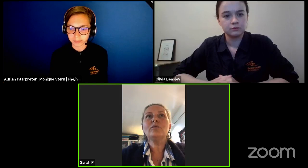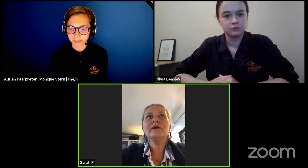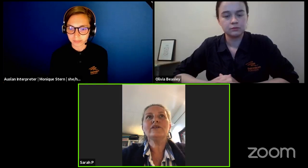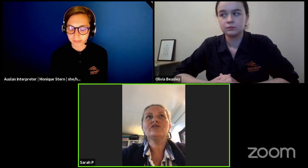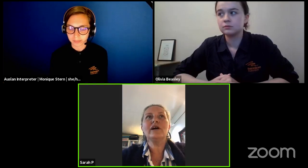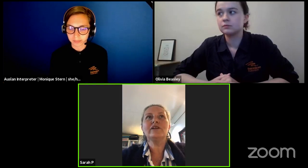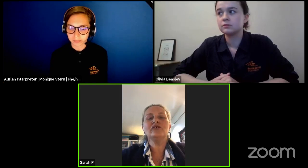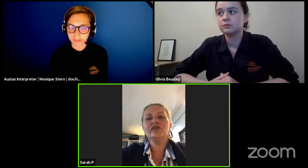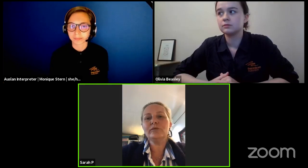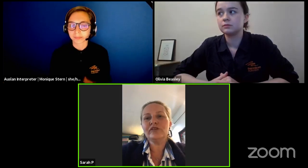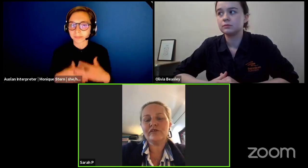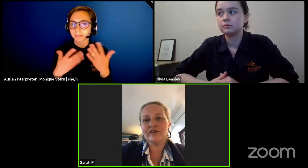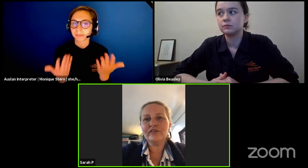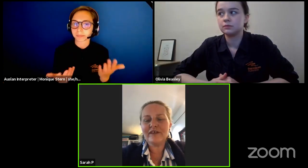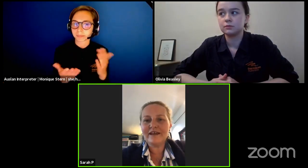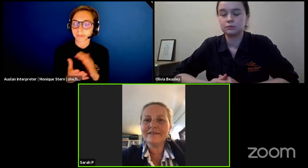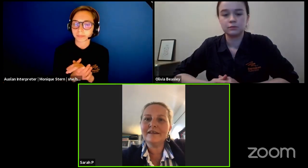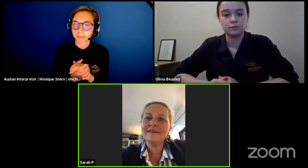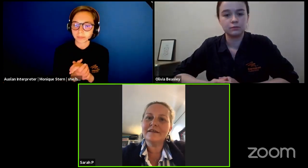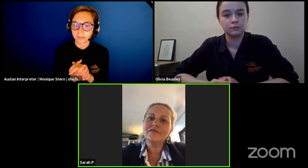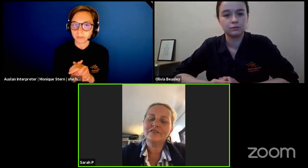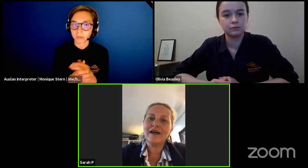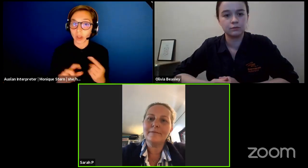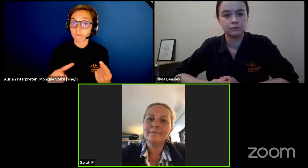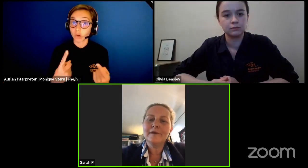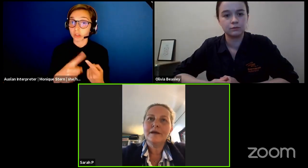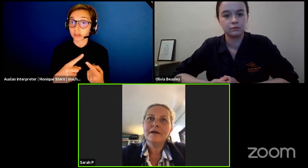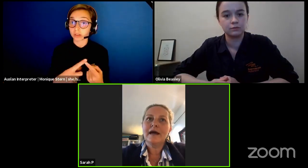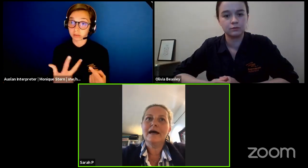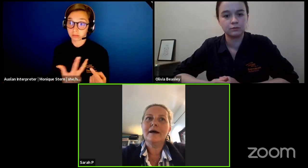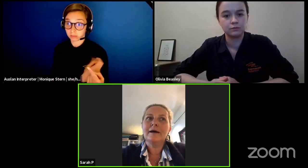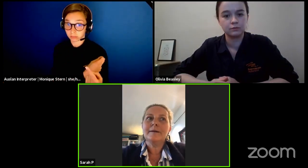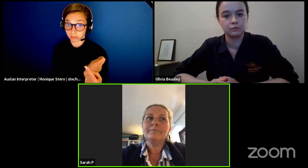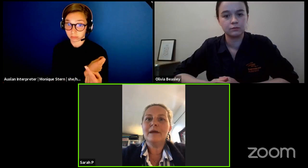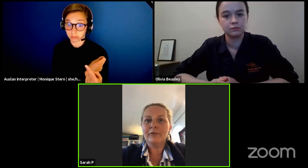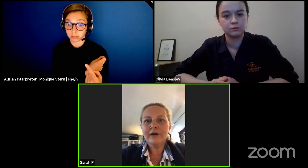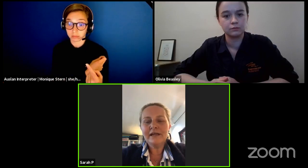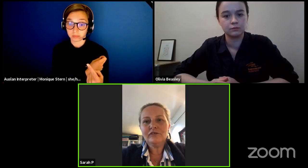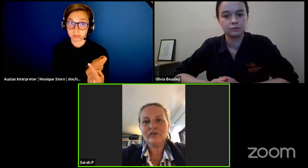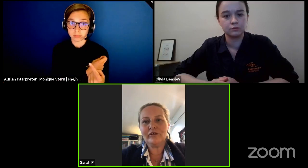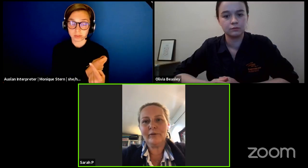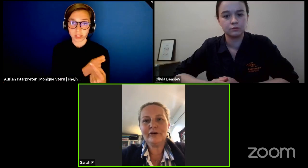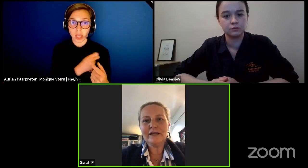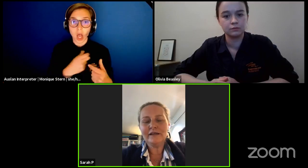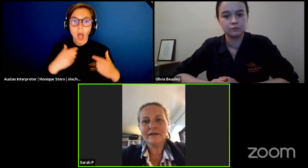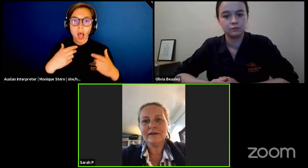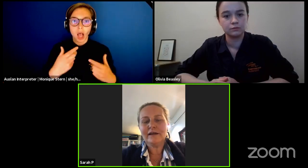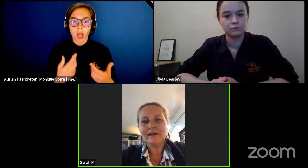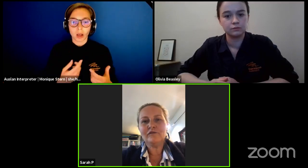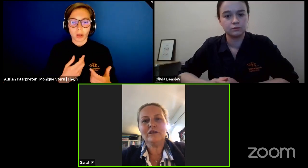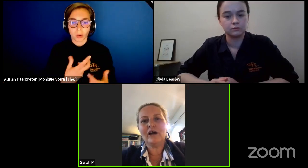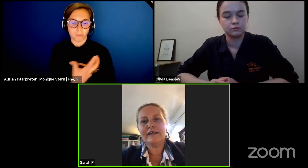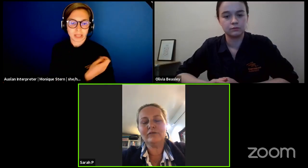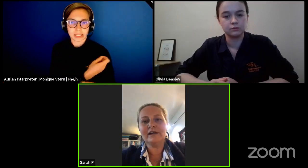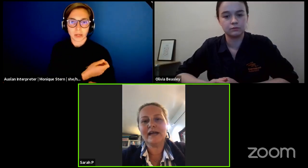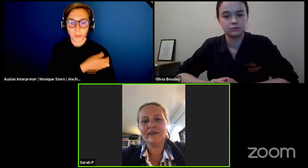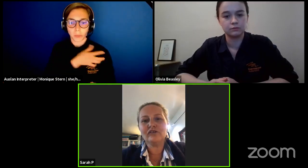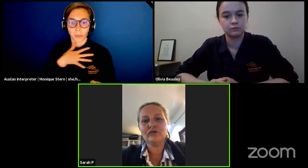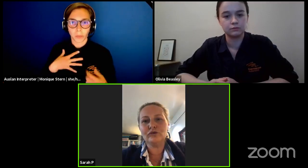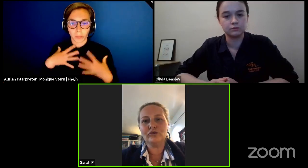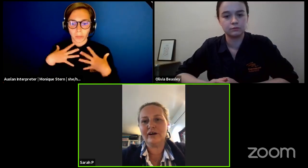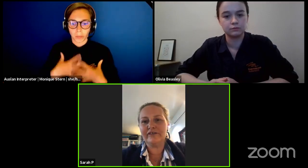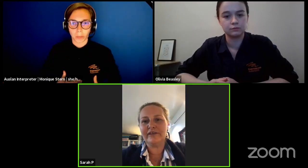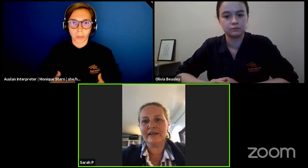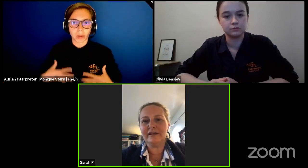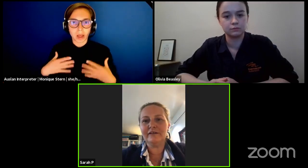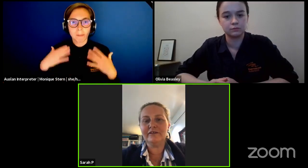So what we're trying to do with the first vaccine is give some memory to the body, if you like, in regards